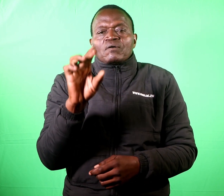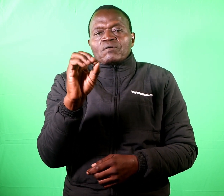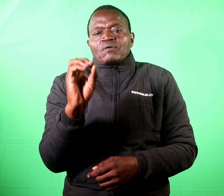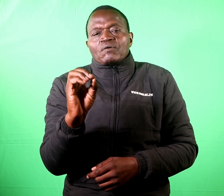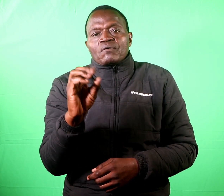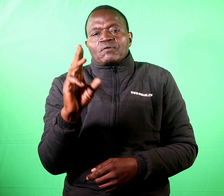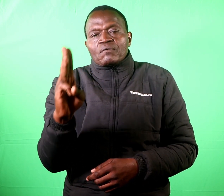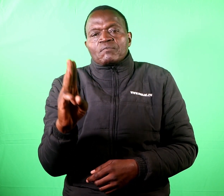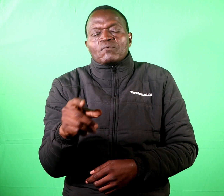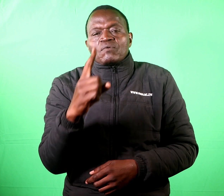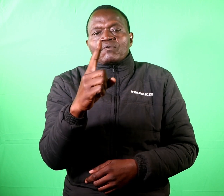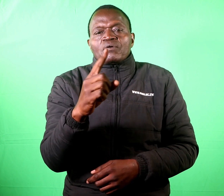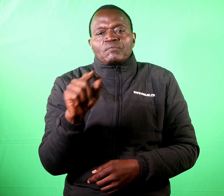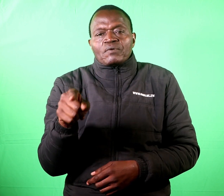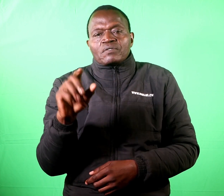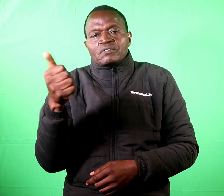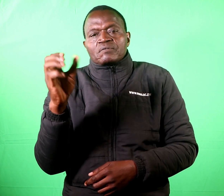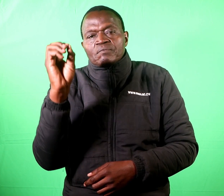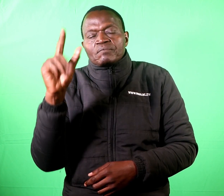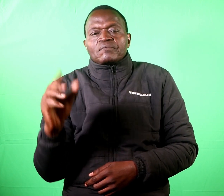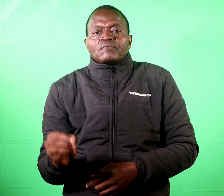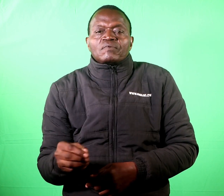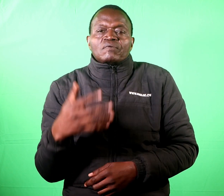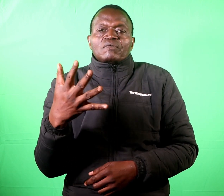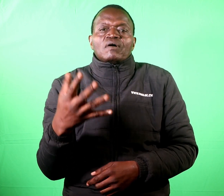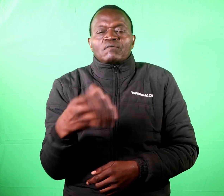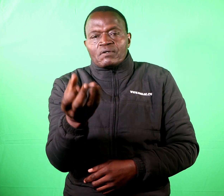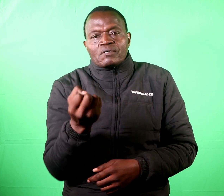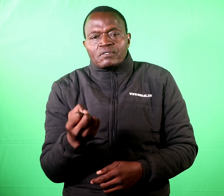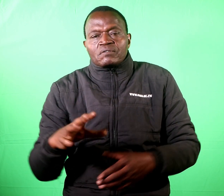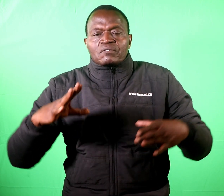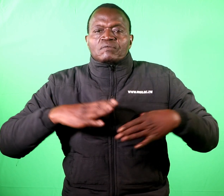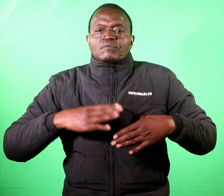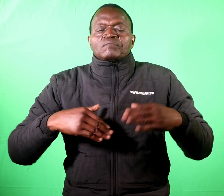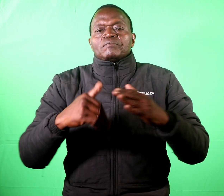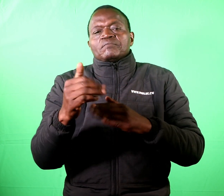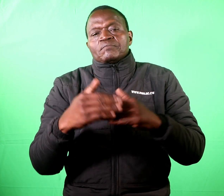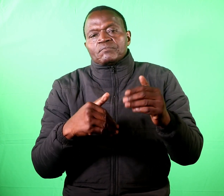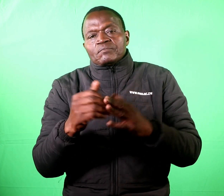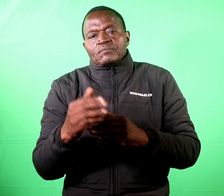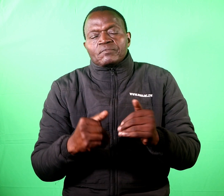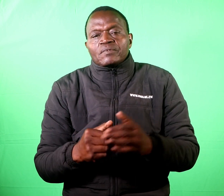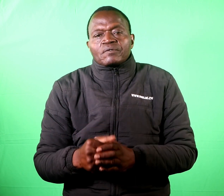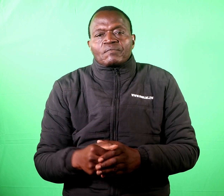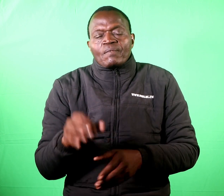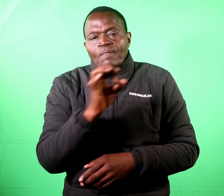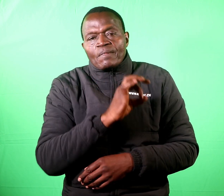1.6%. 5. Access to critical infrastructure. Government continues